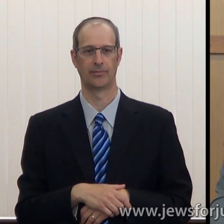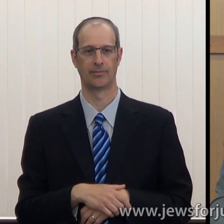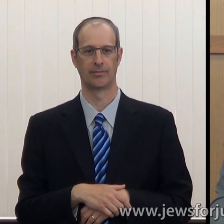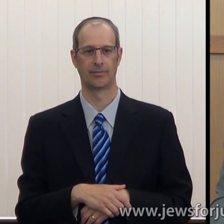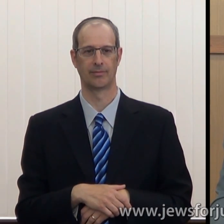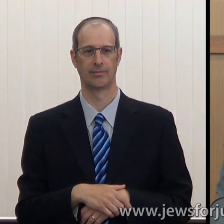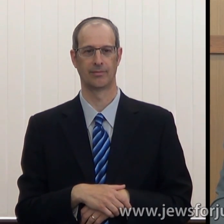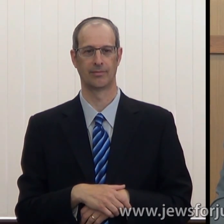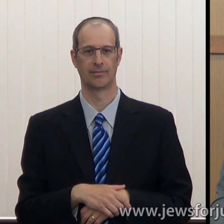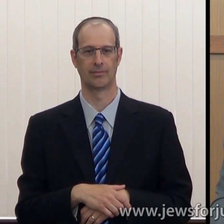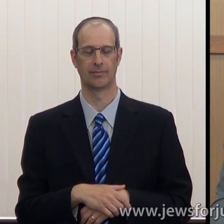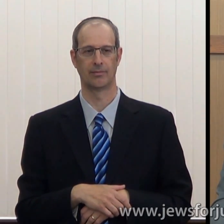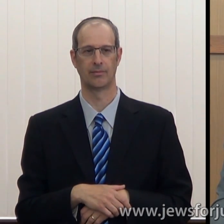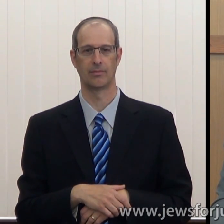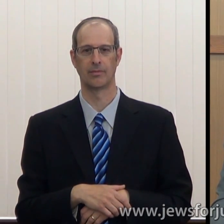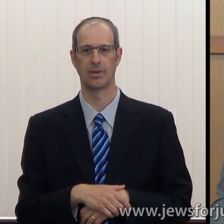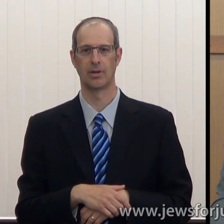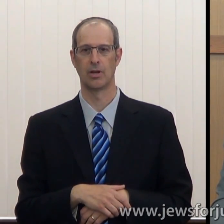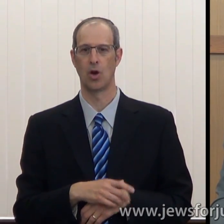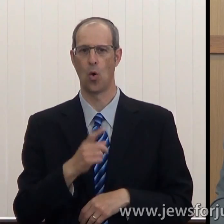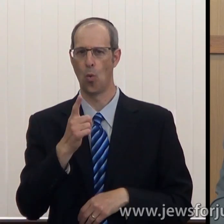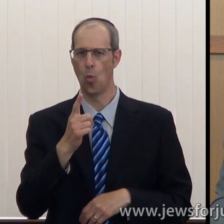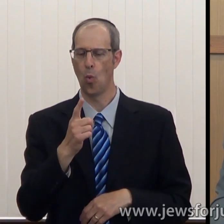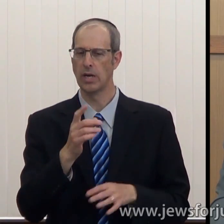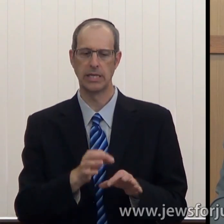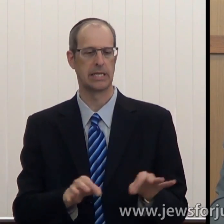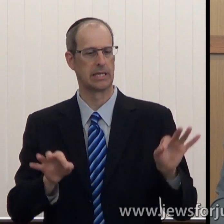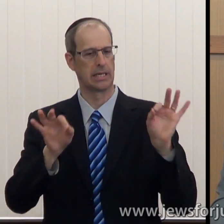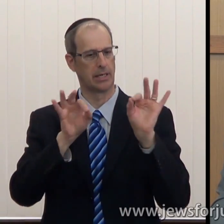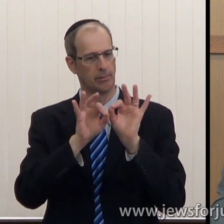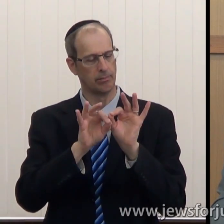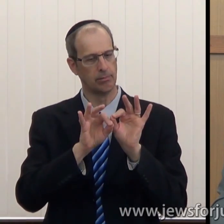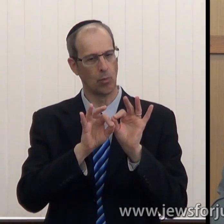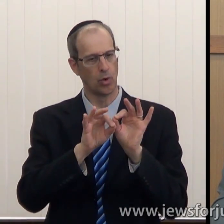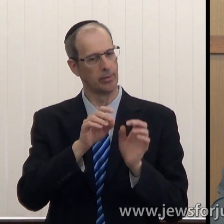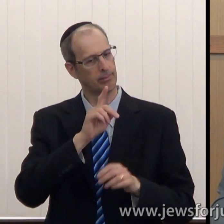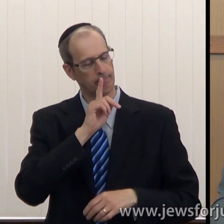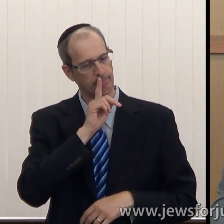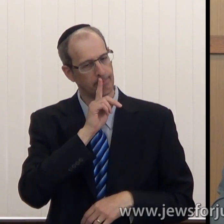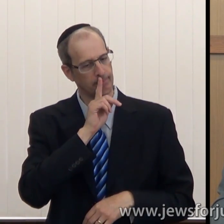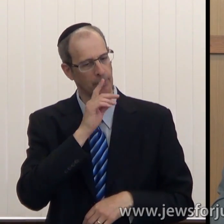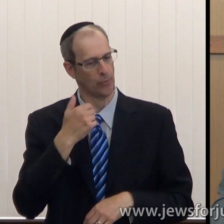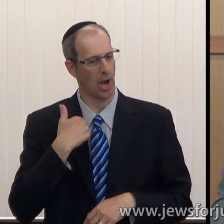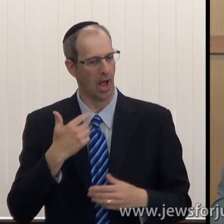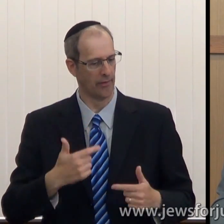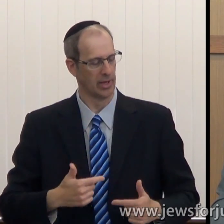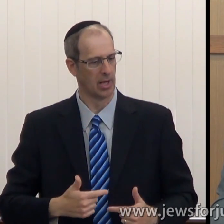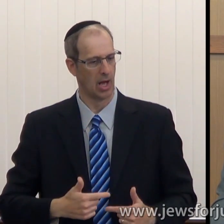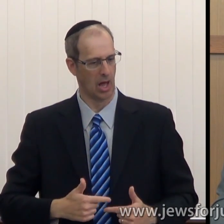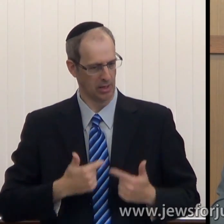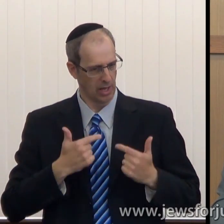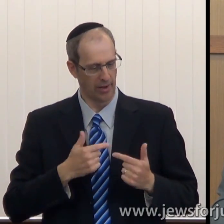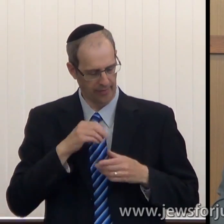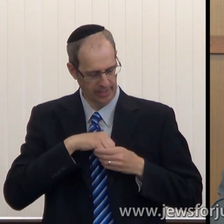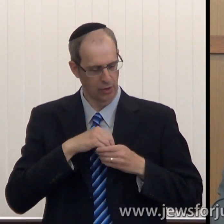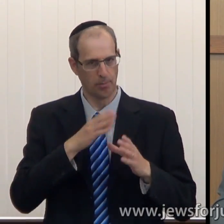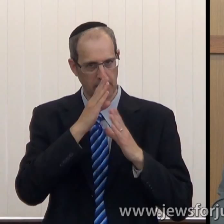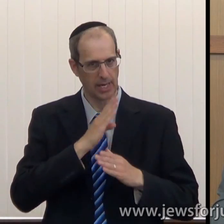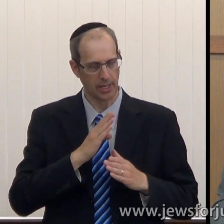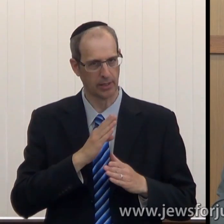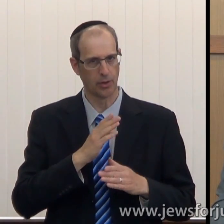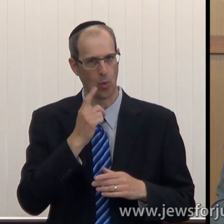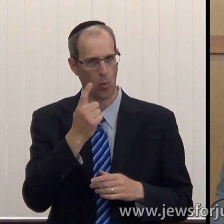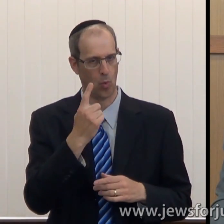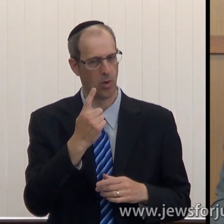the one major secret for having a life of inner peace, the one major secret